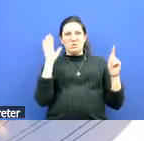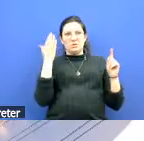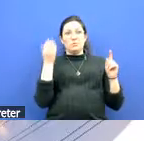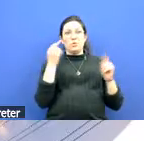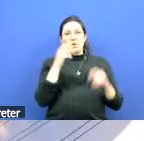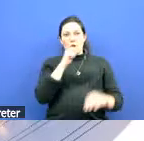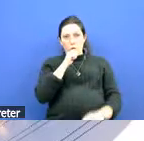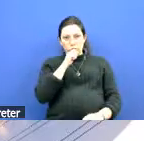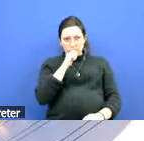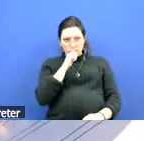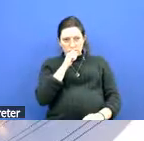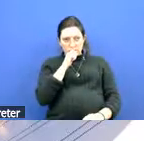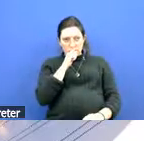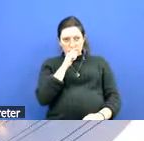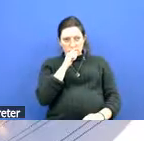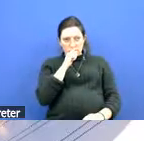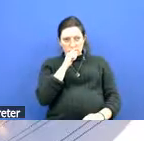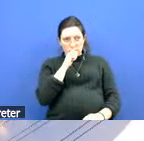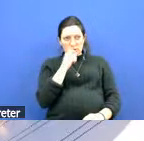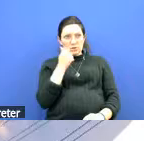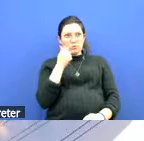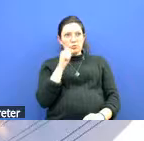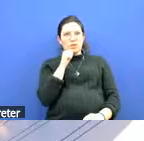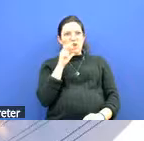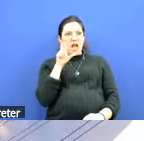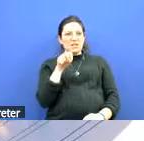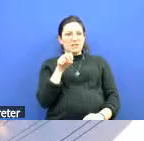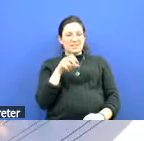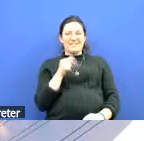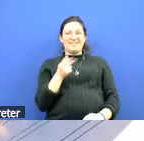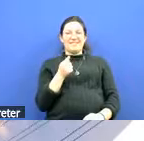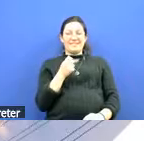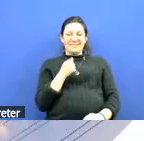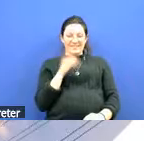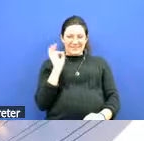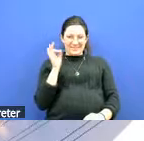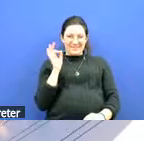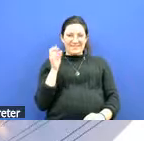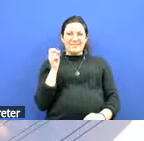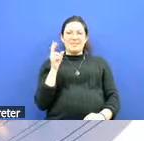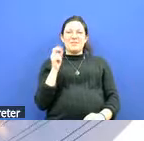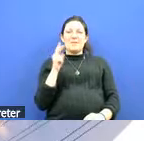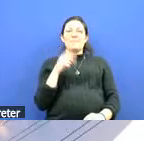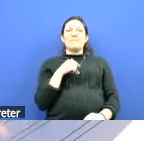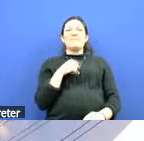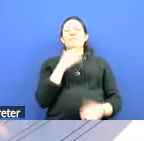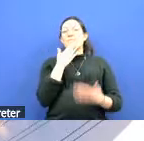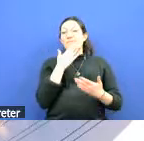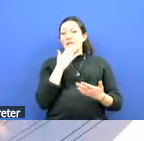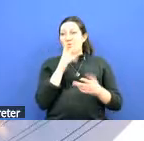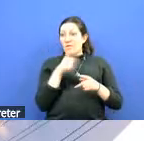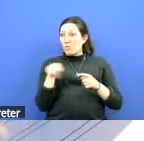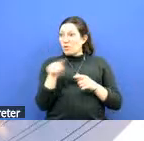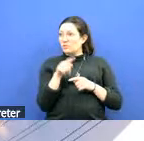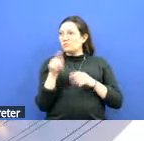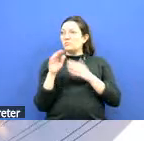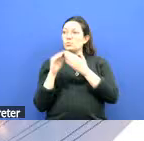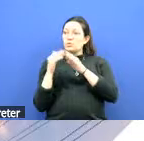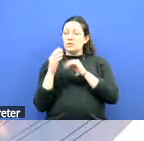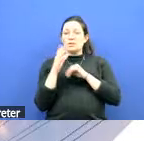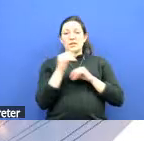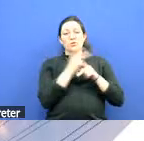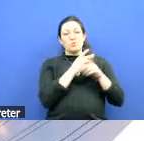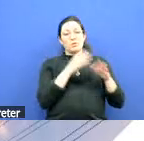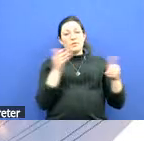have to be close. Yeah. Try not to chew on. There we go. Okay, here we are. Perfect. Yeah. Thank you, Supervisor, board members, community, for having us